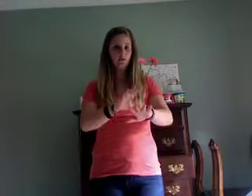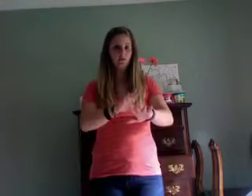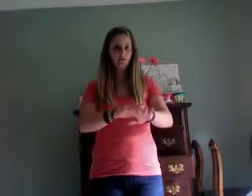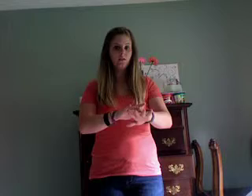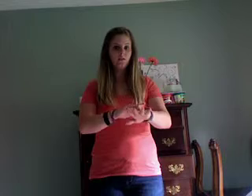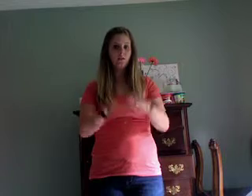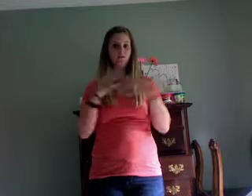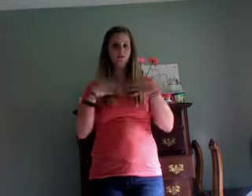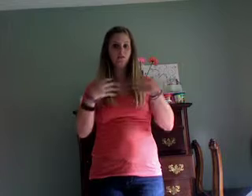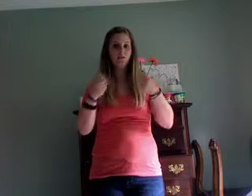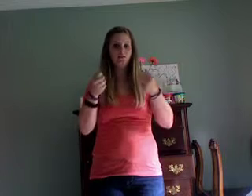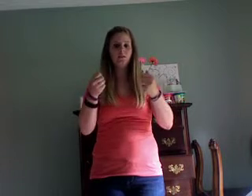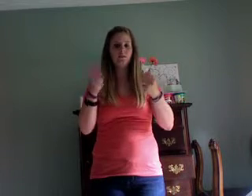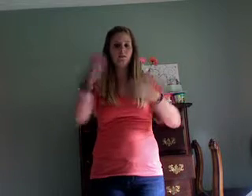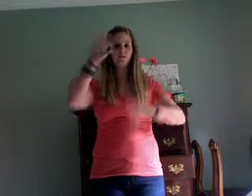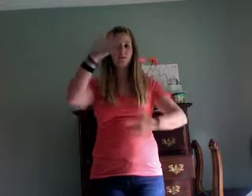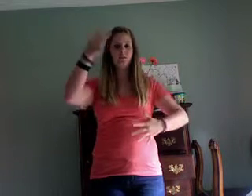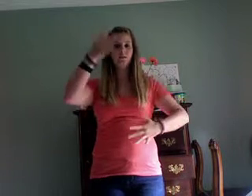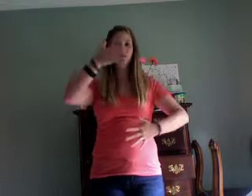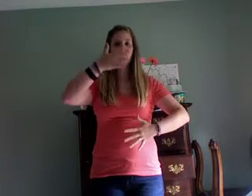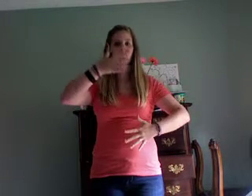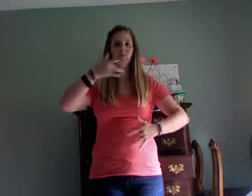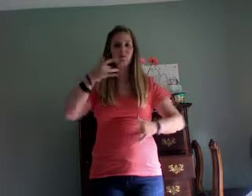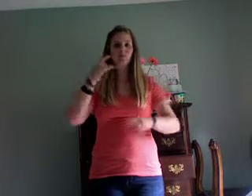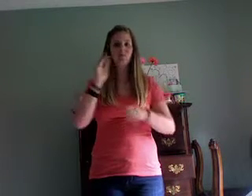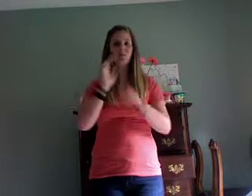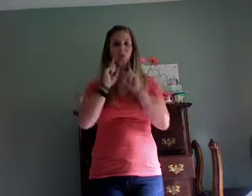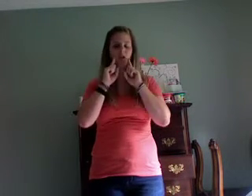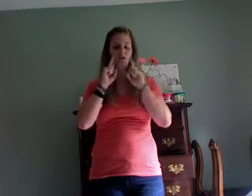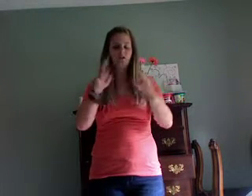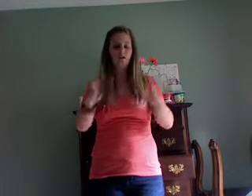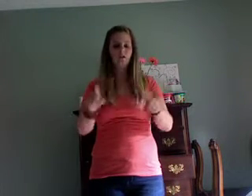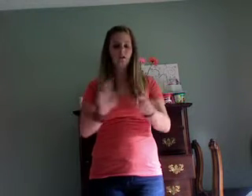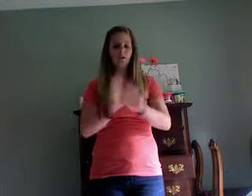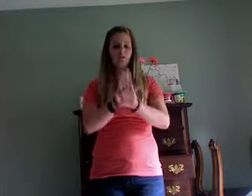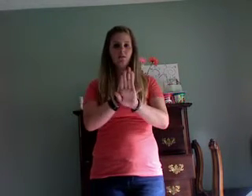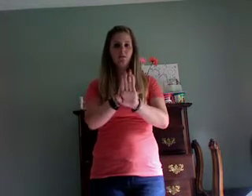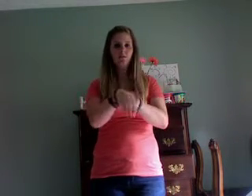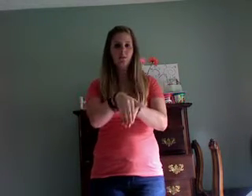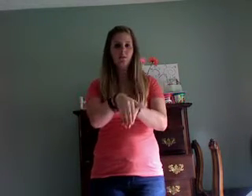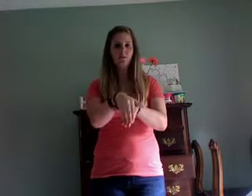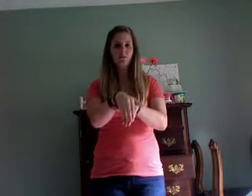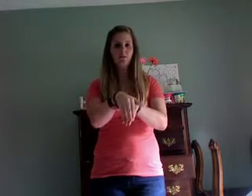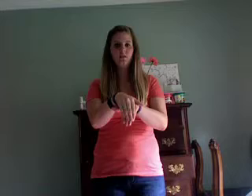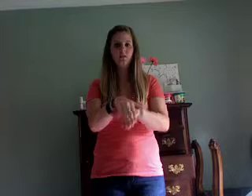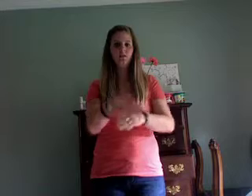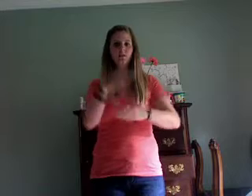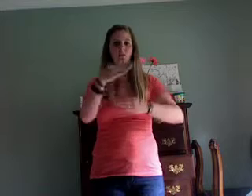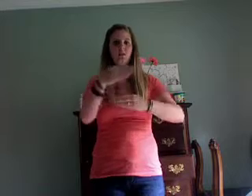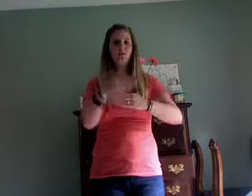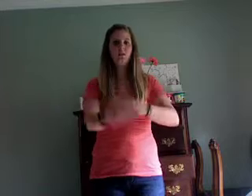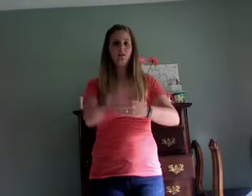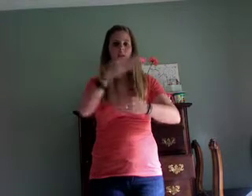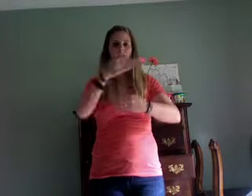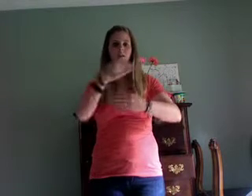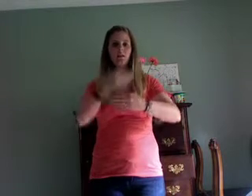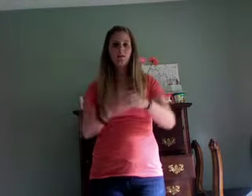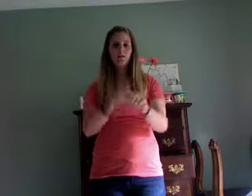His touch could heal. But he was called a hypocrite. And lay behind